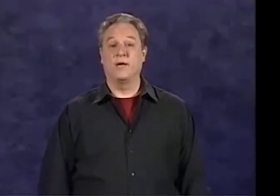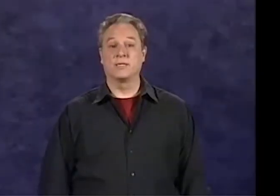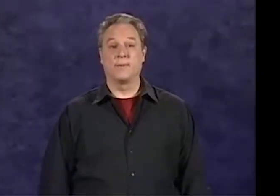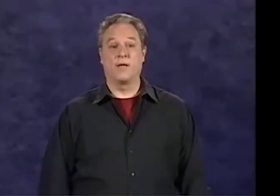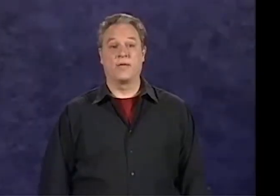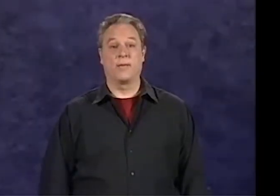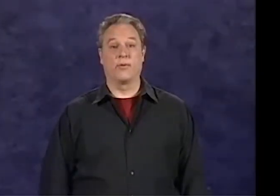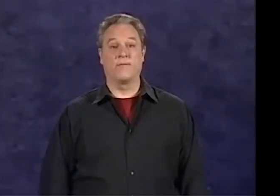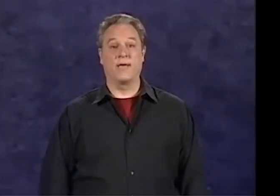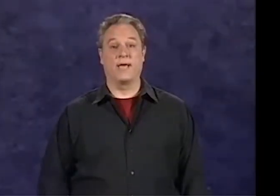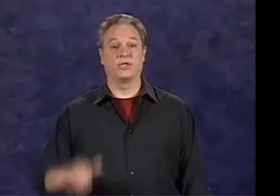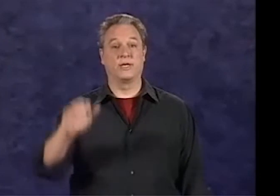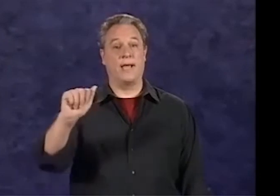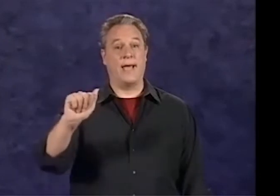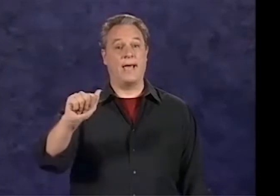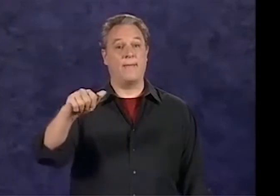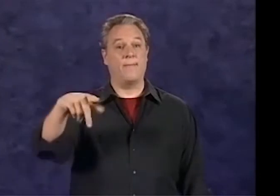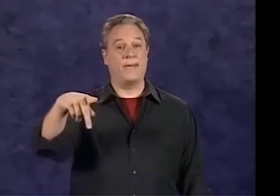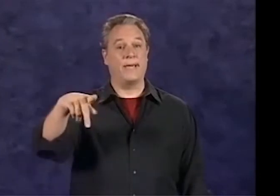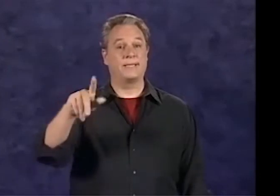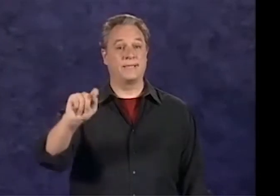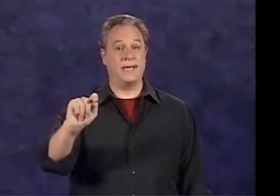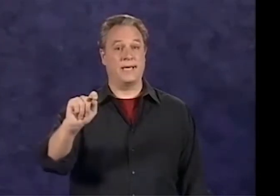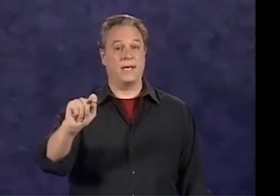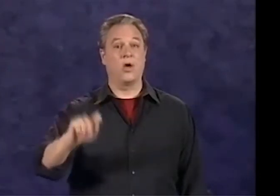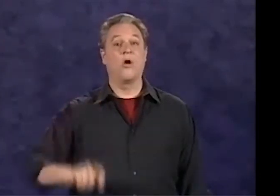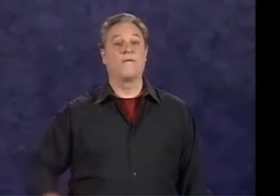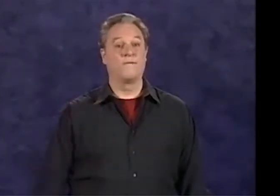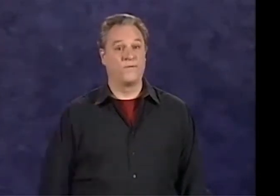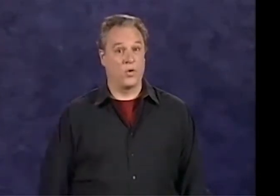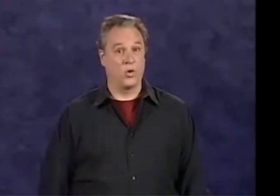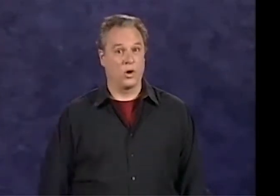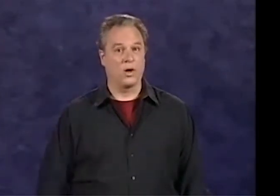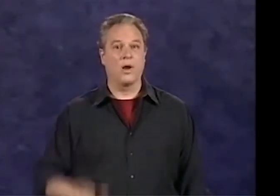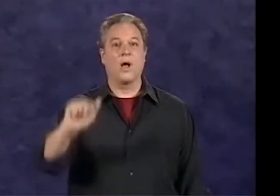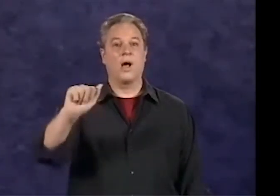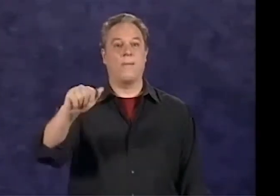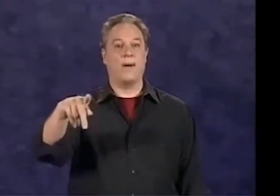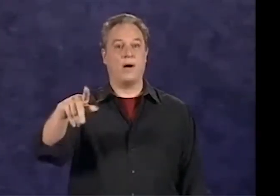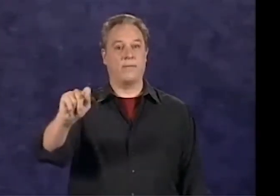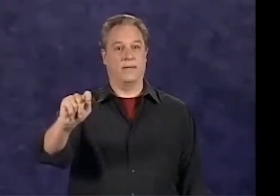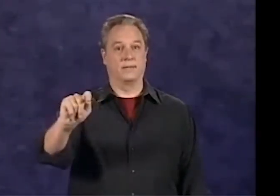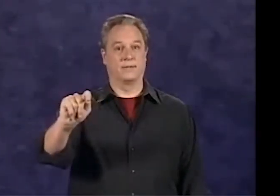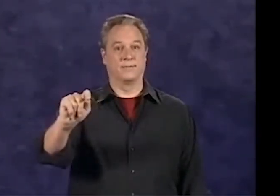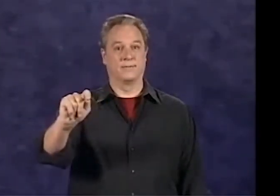Fingerspell the abbreviation APT for apartment.